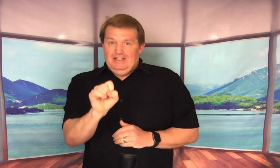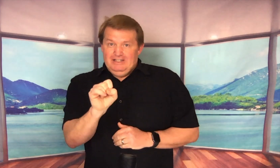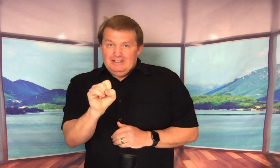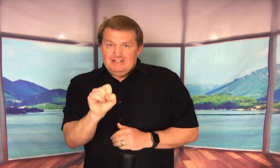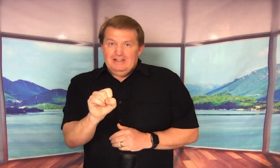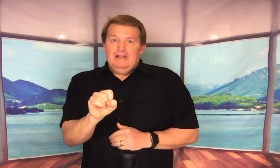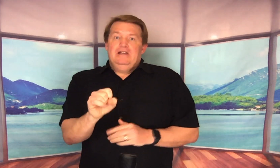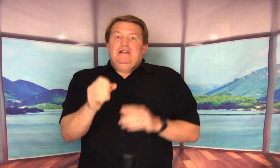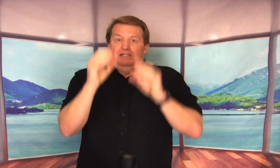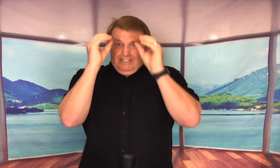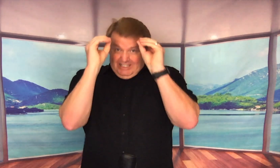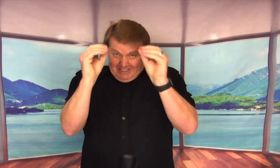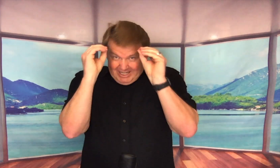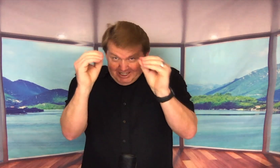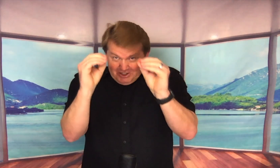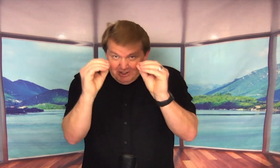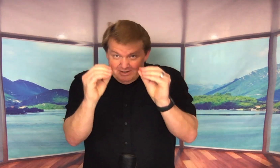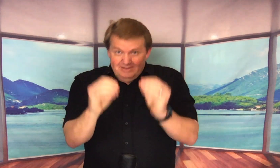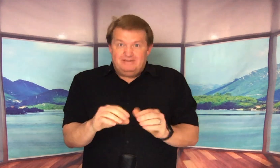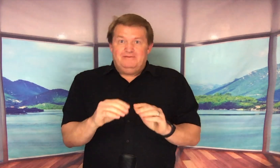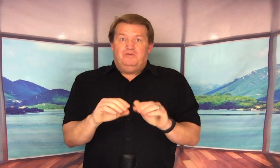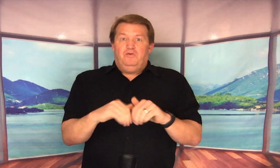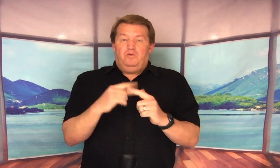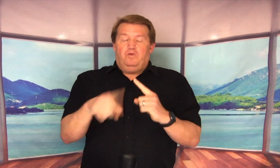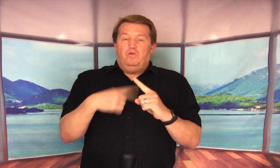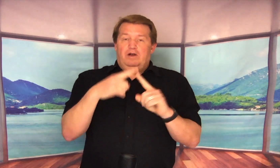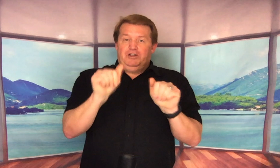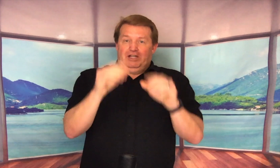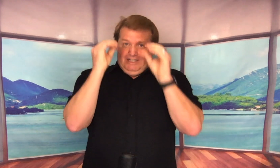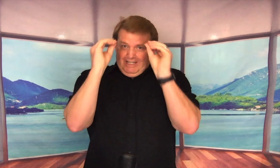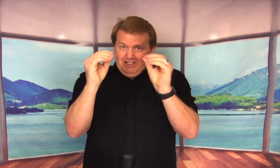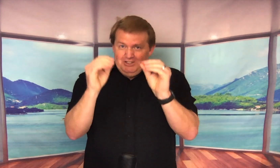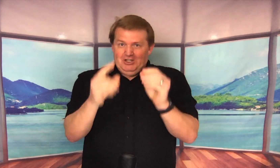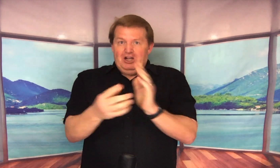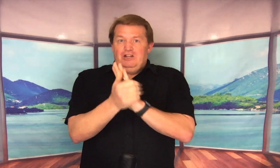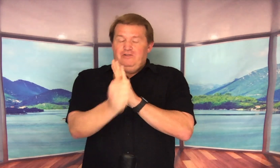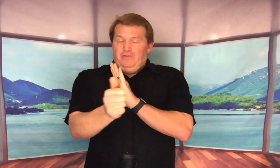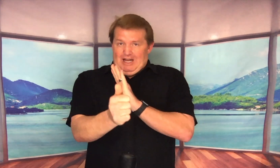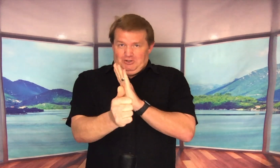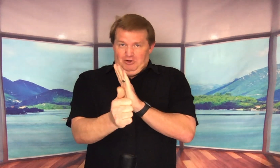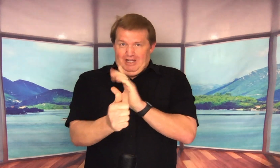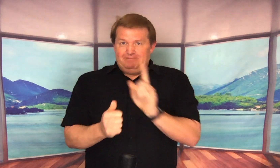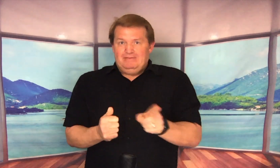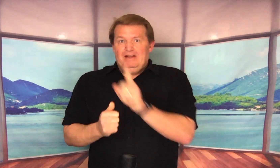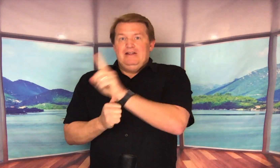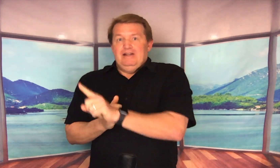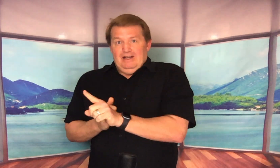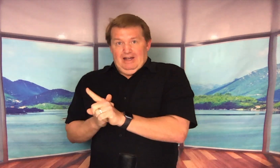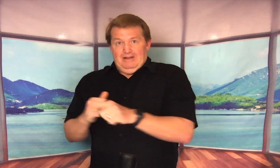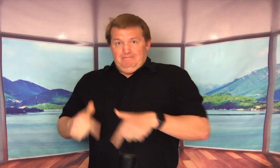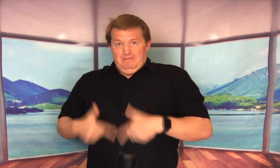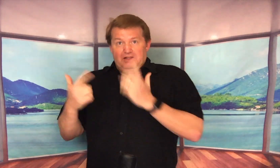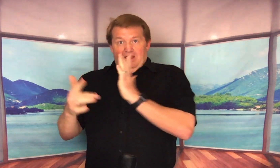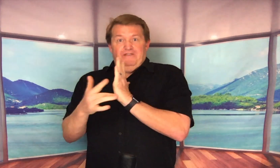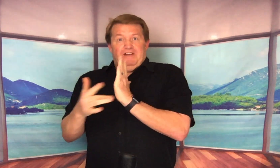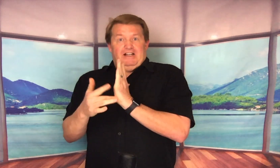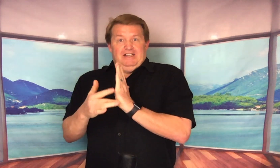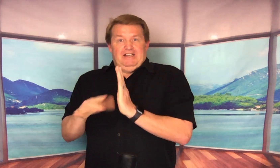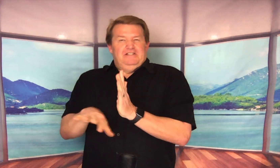is teach. When you can teach, you've mastered it. And the life technique is